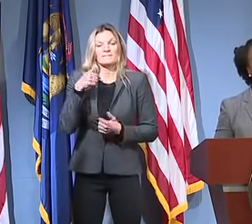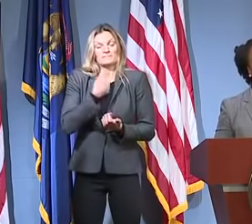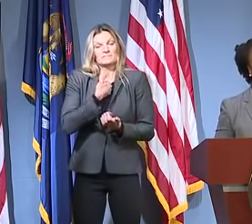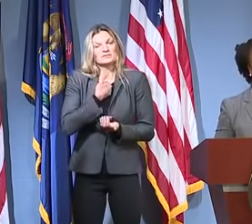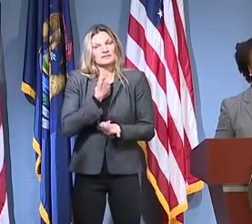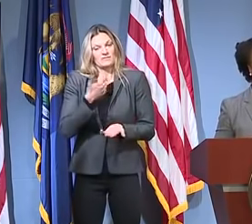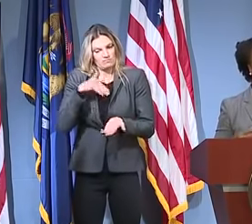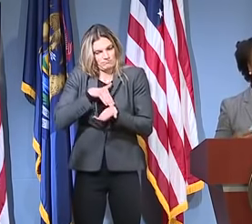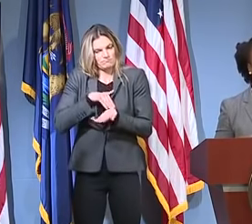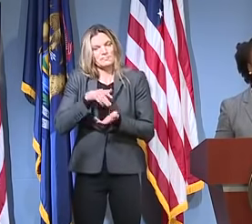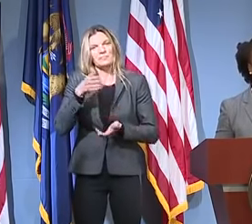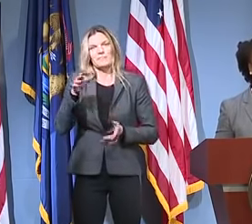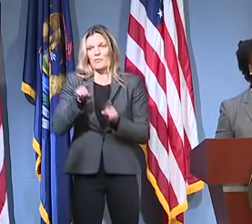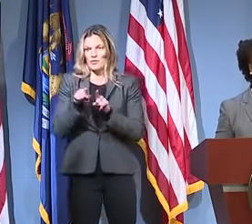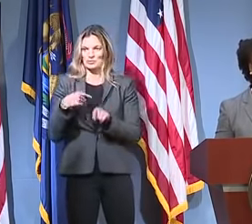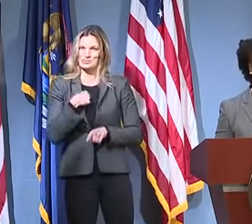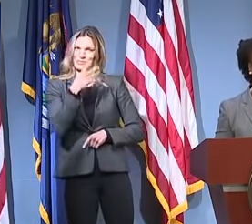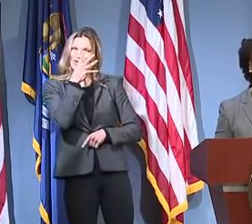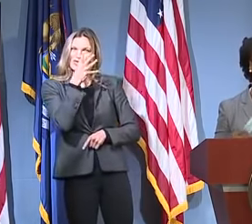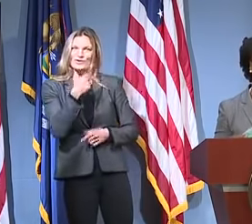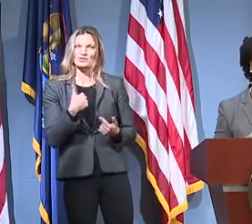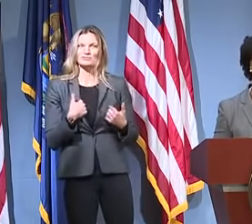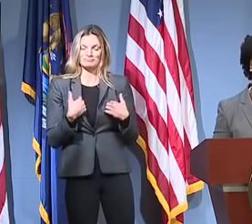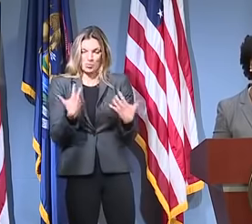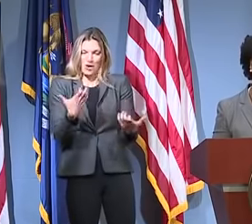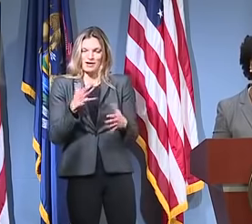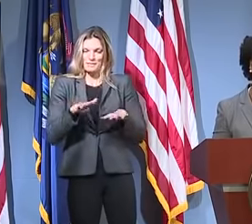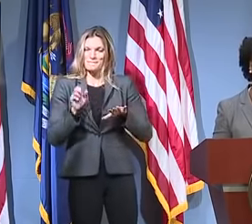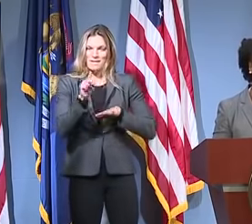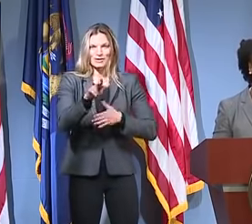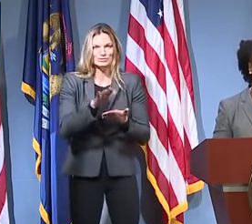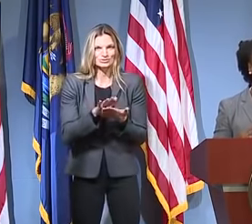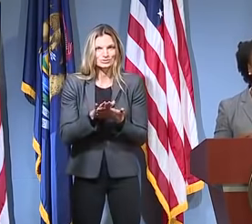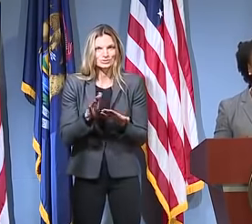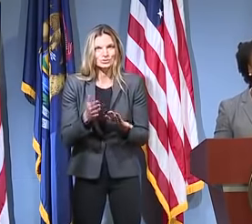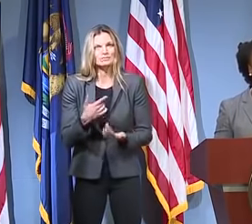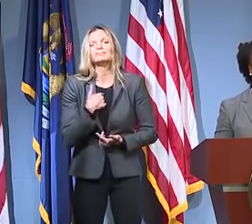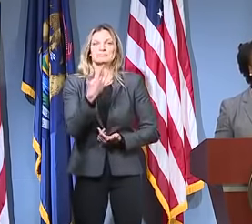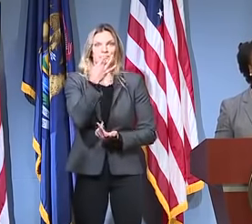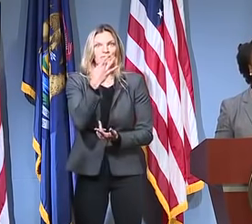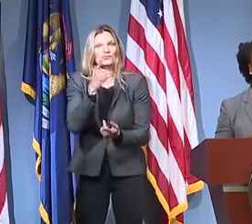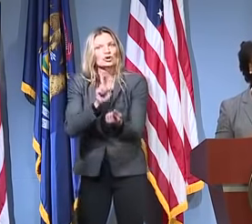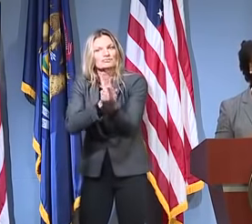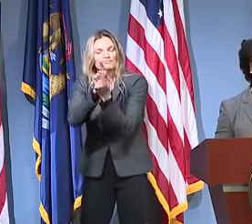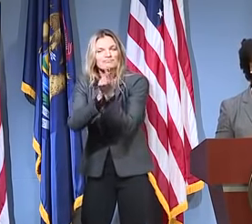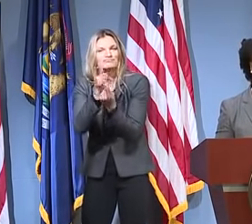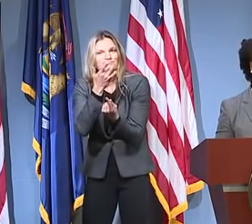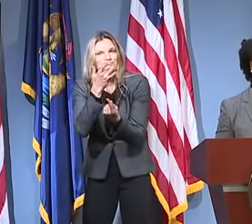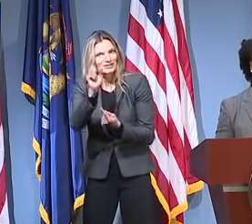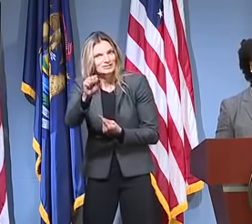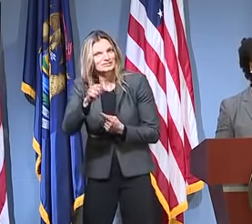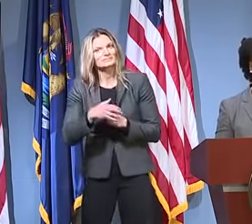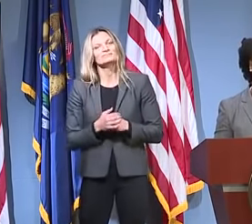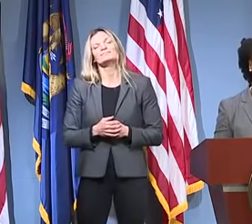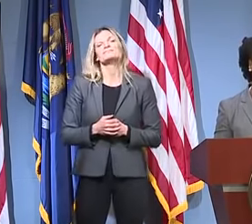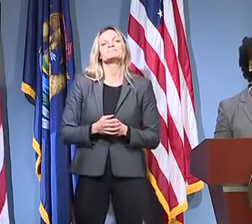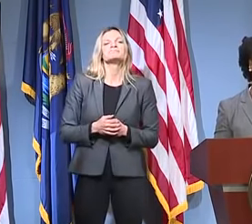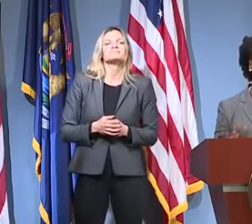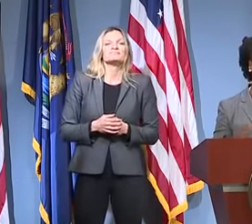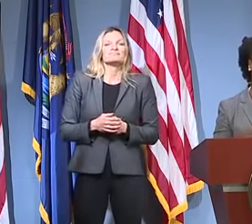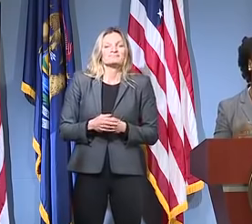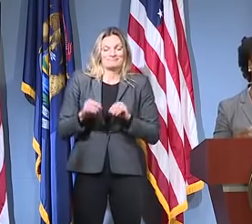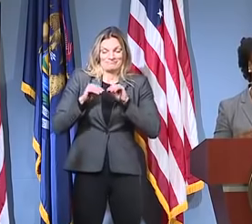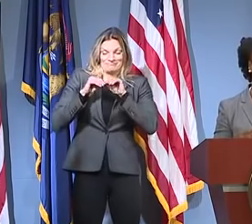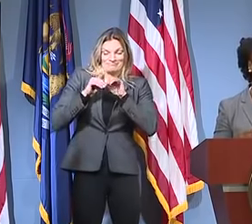do everything we can to get our kids back in school, and ideally in person. When it comes to the risk of COVID-19, of course, we look